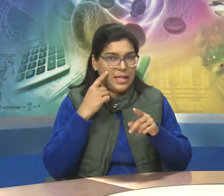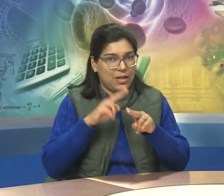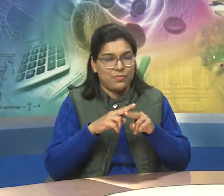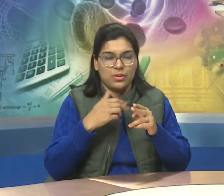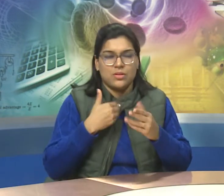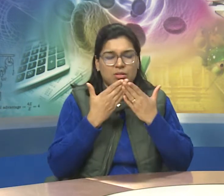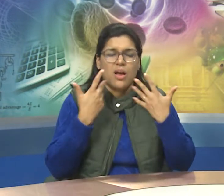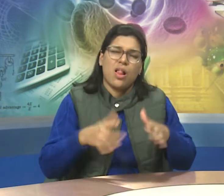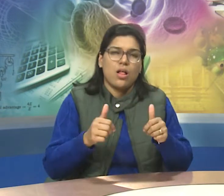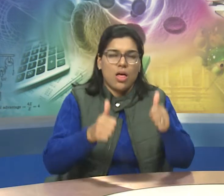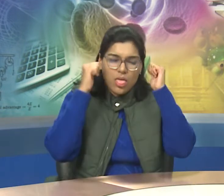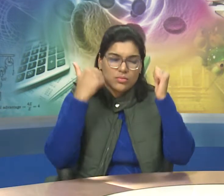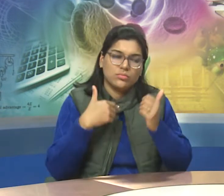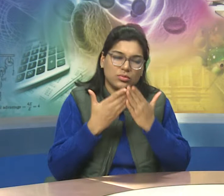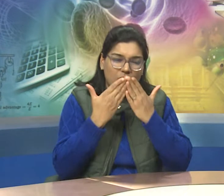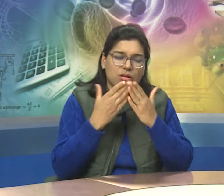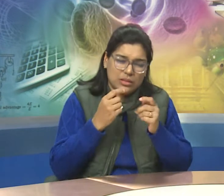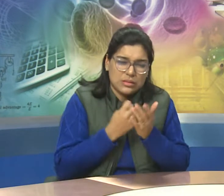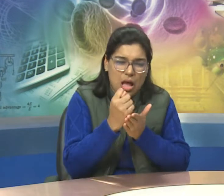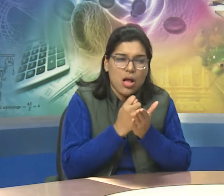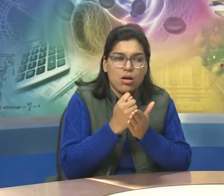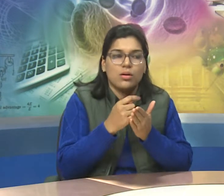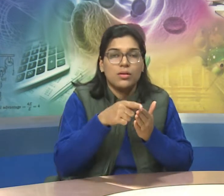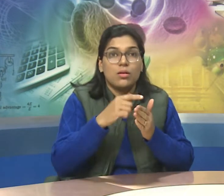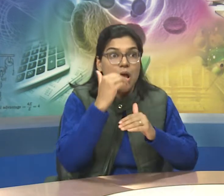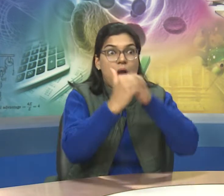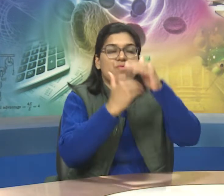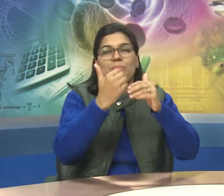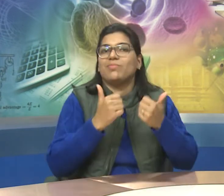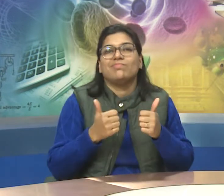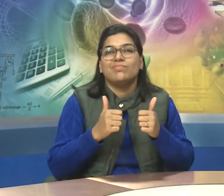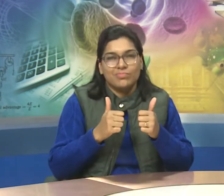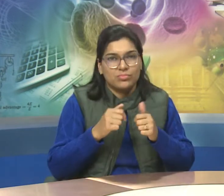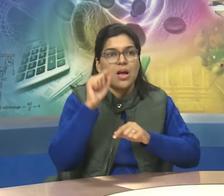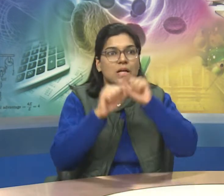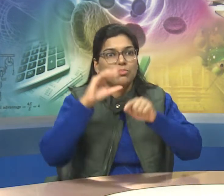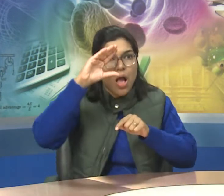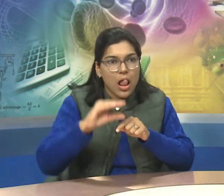is under stress, this inability